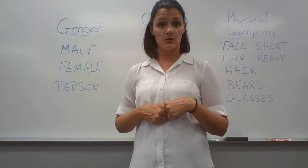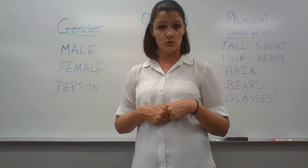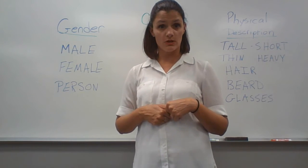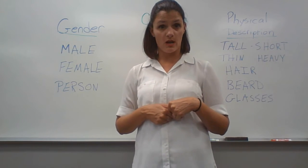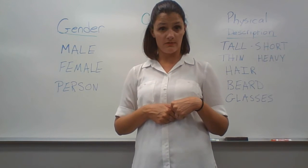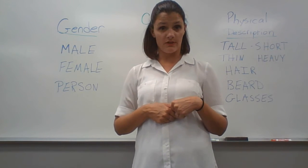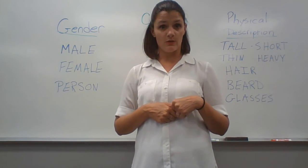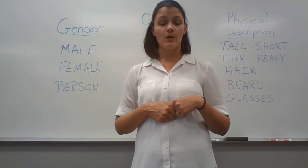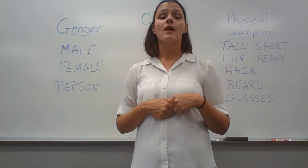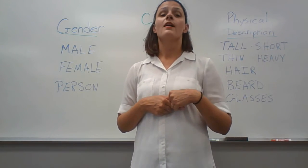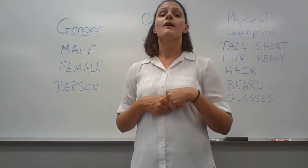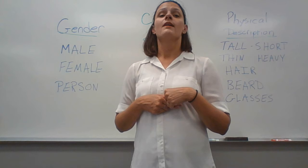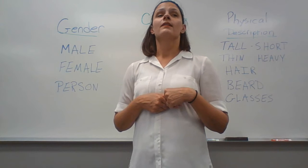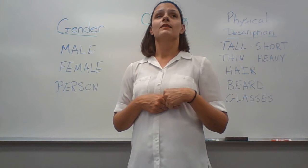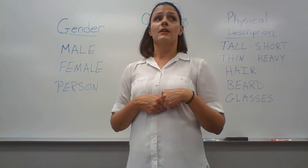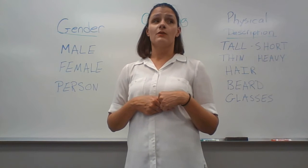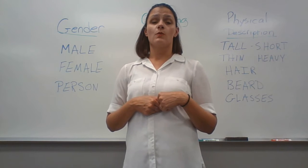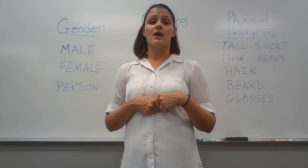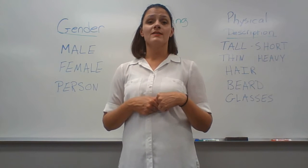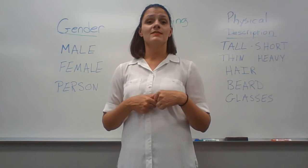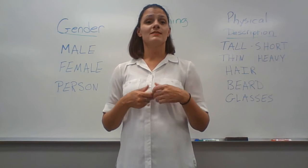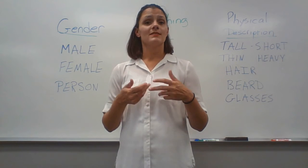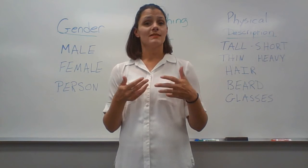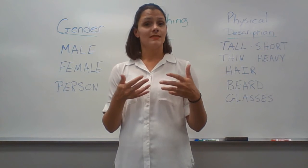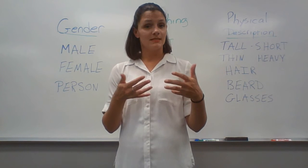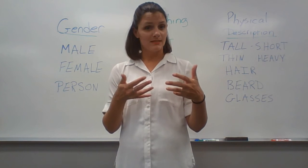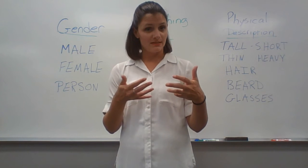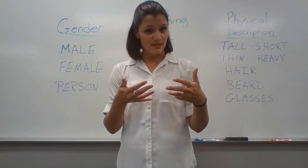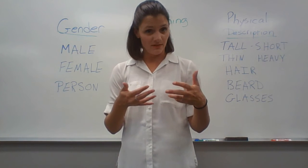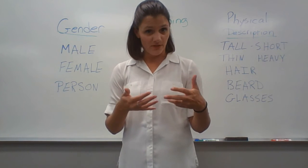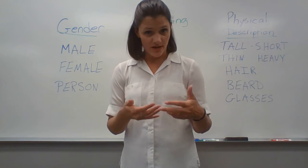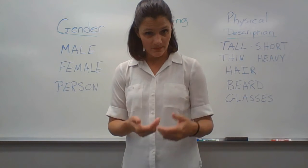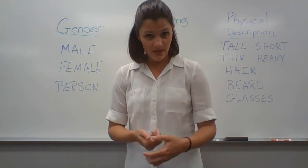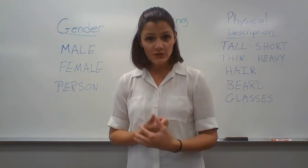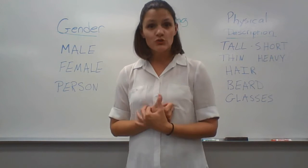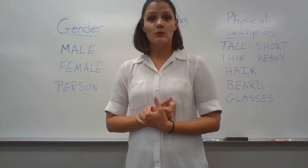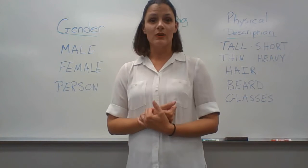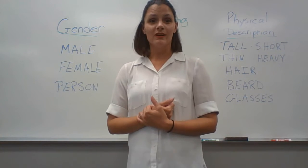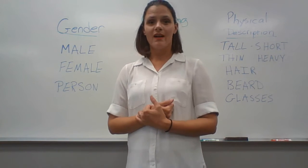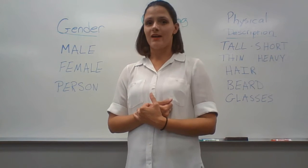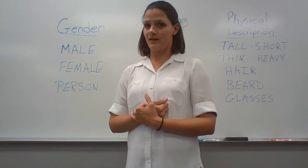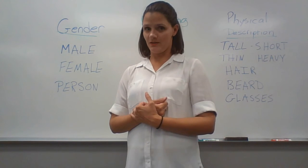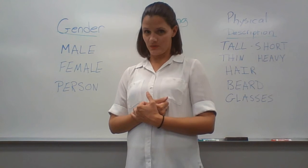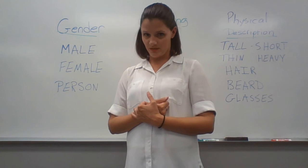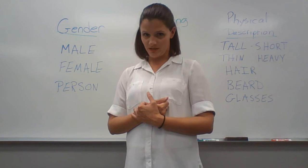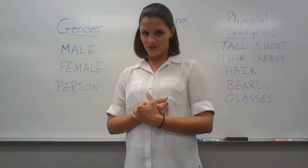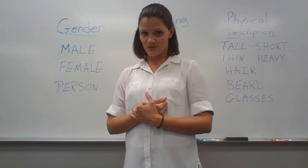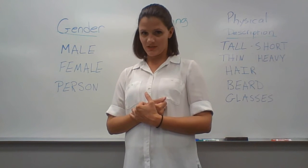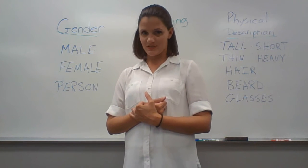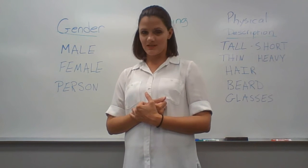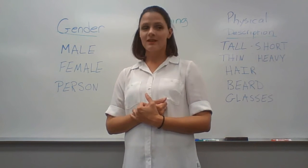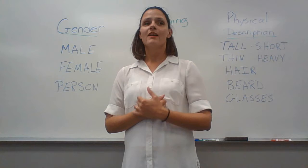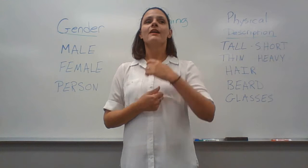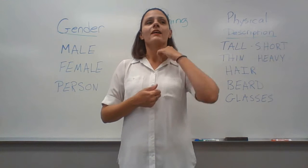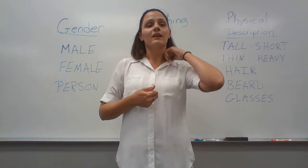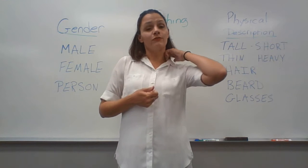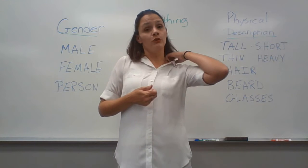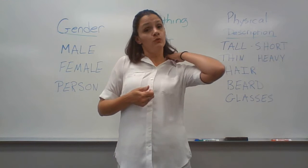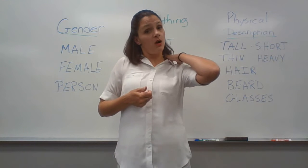description of you. Likewise, if I am not sure, I will not use it. If you